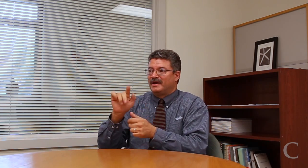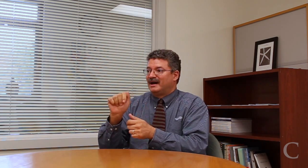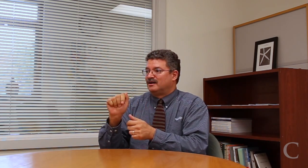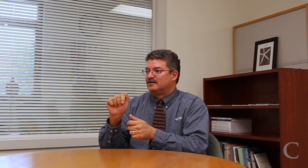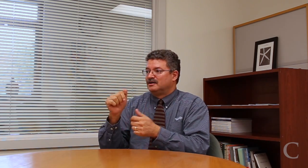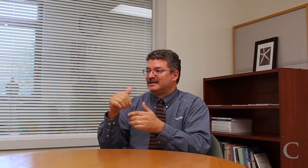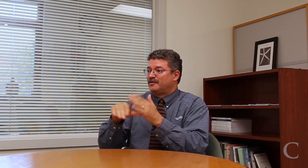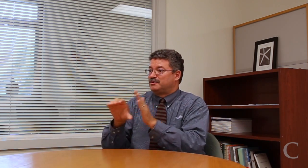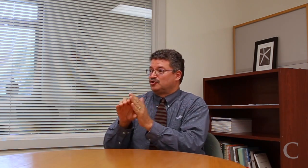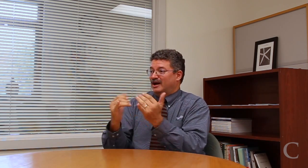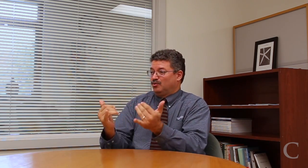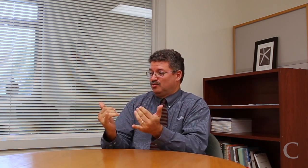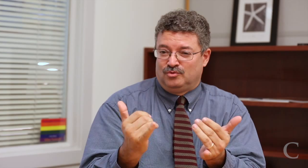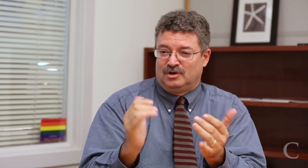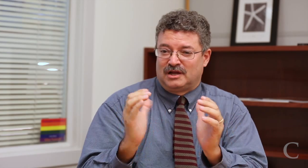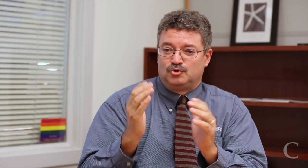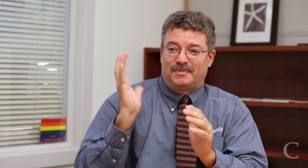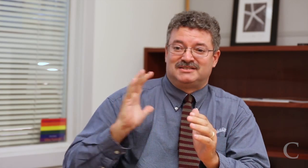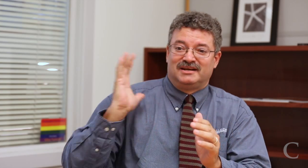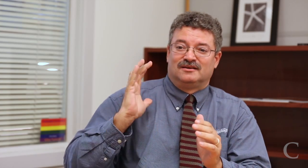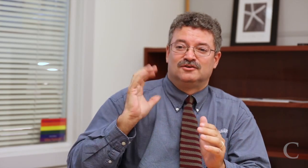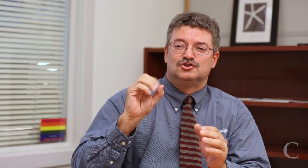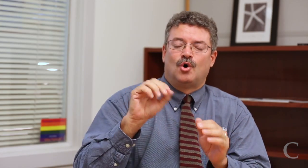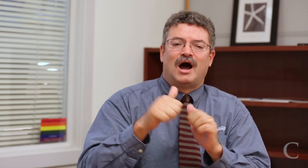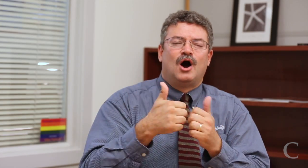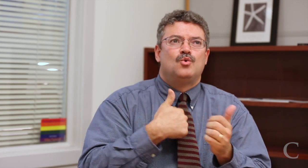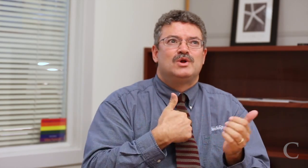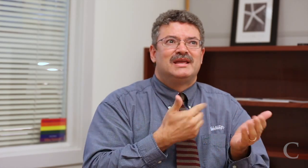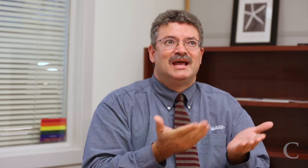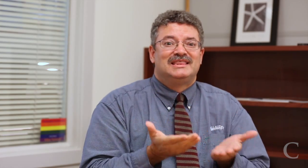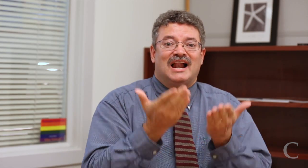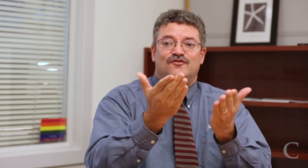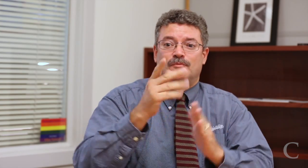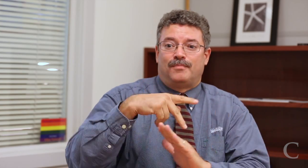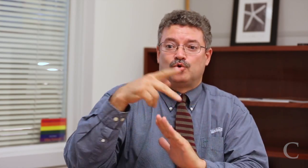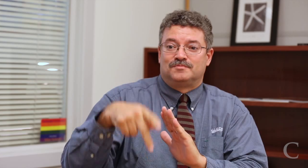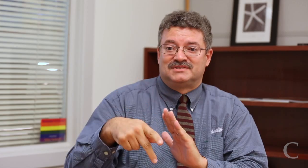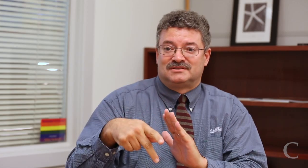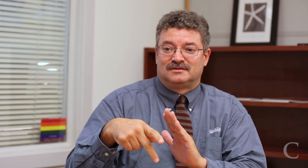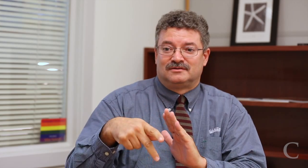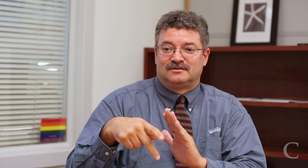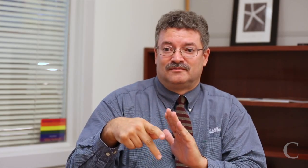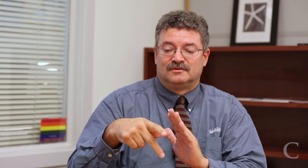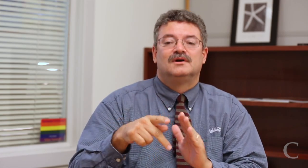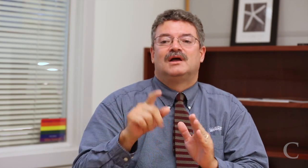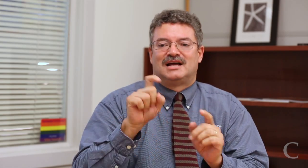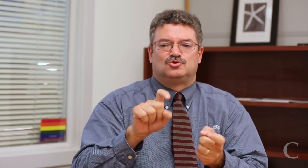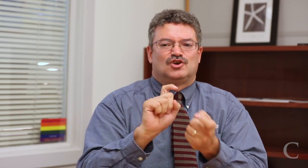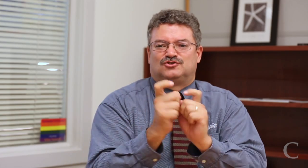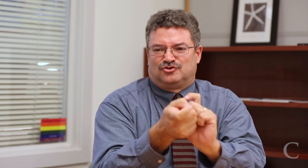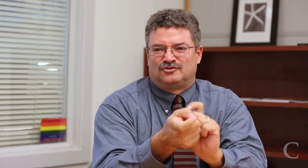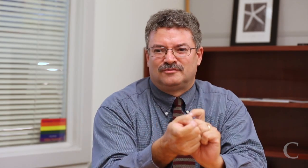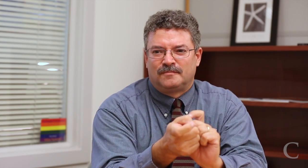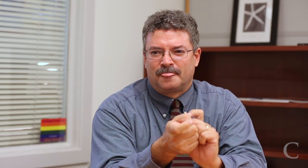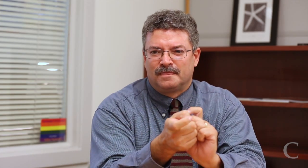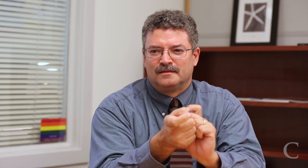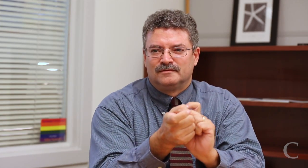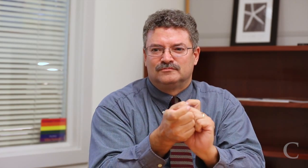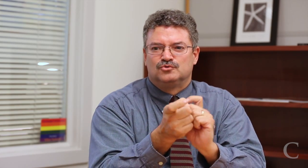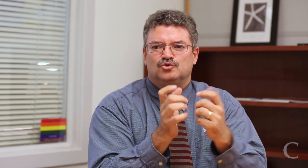Facebook and social media in the picture now compared to back then. So how we deliver our programs have to change